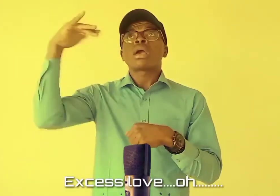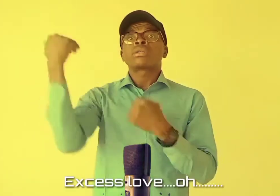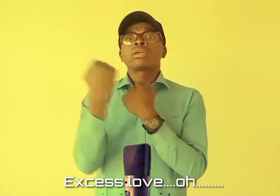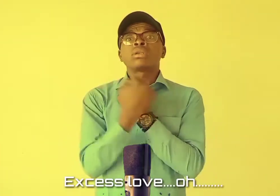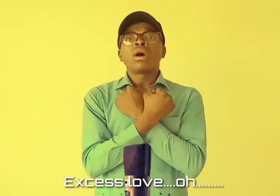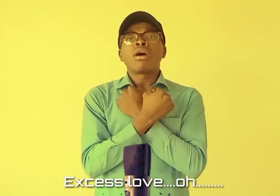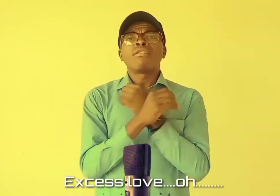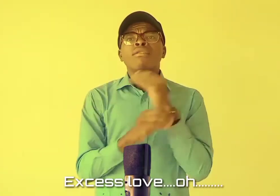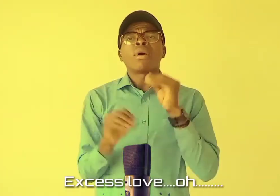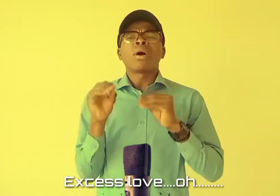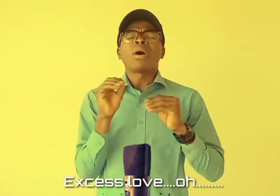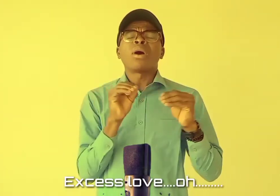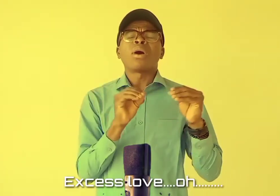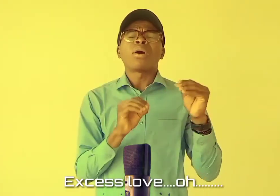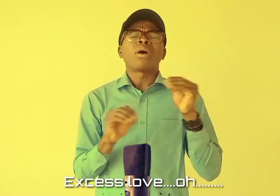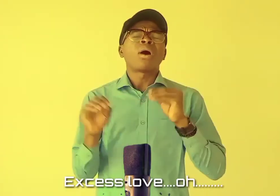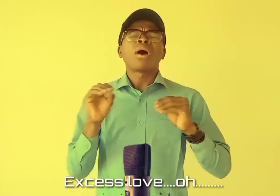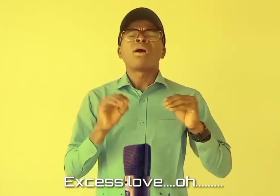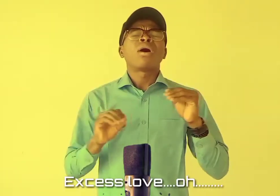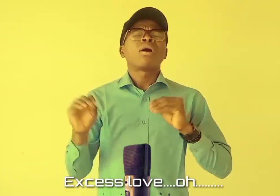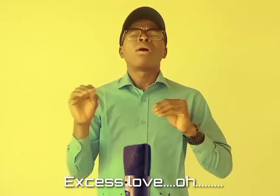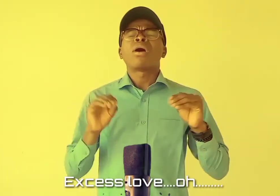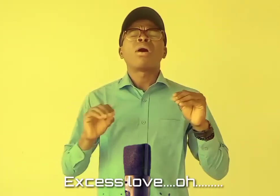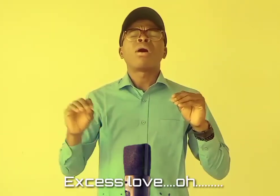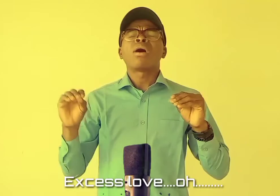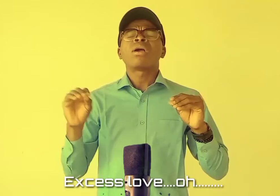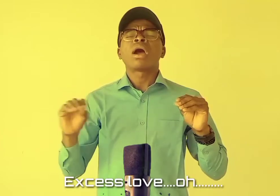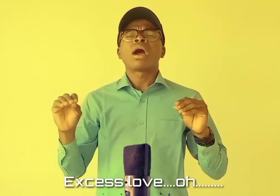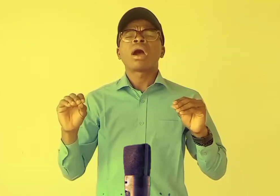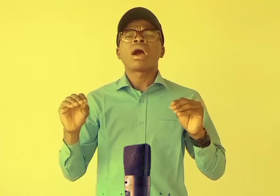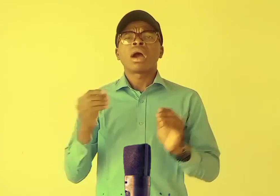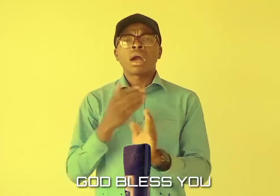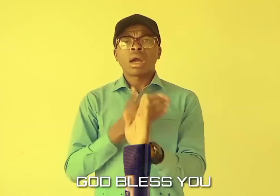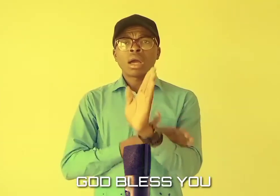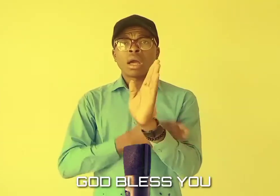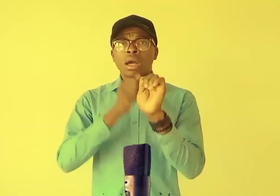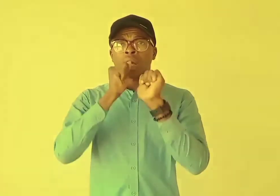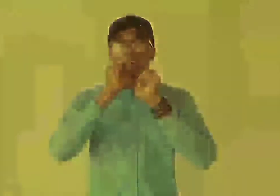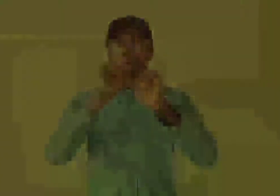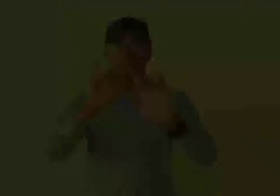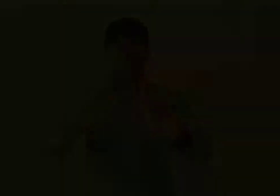Yeah.